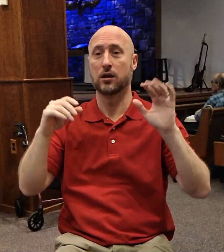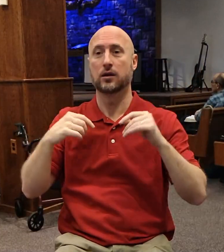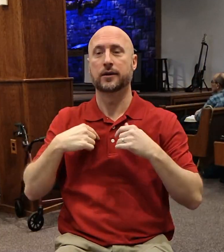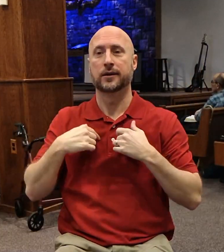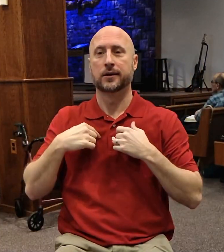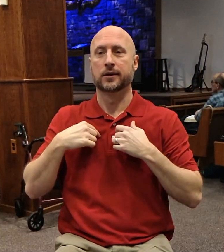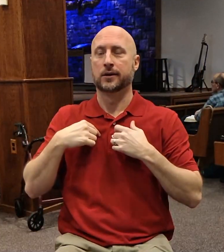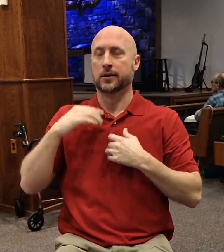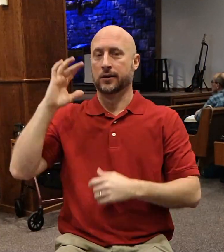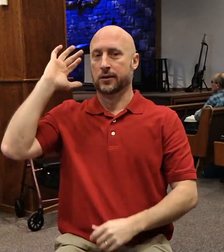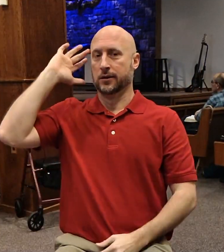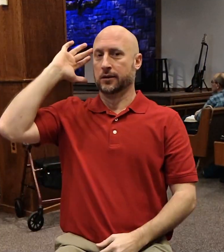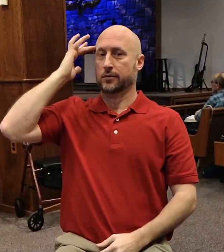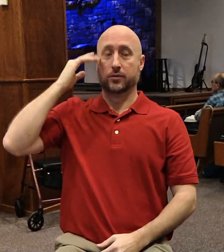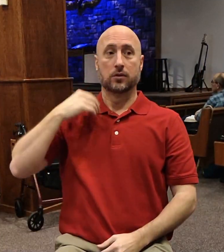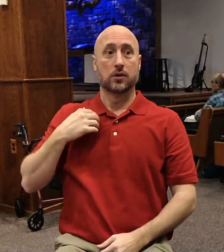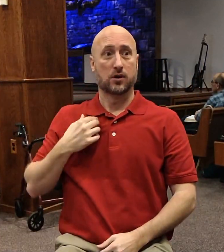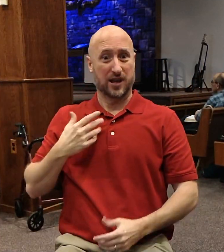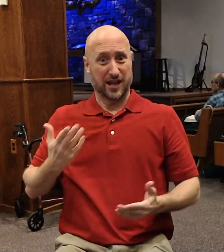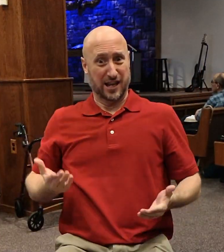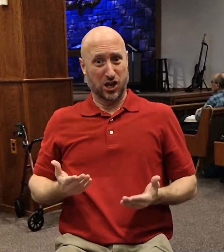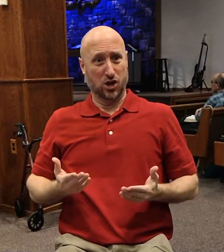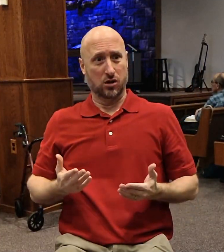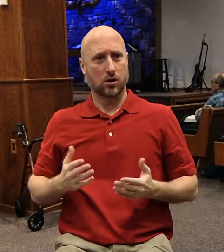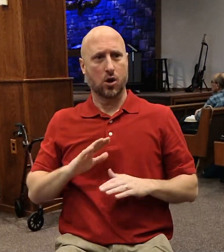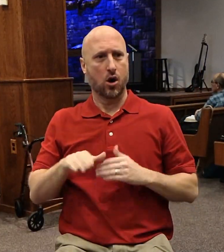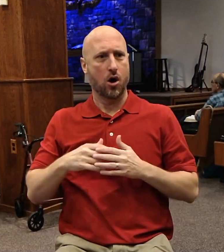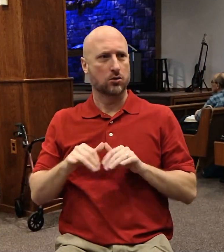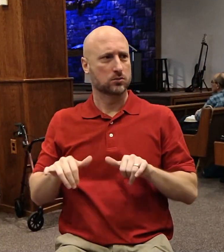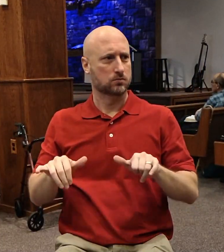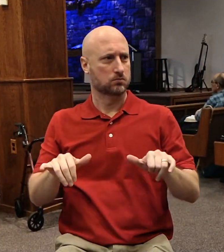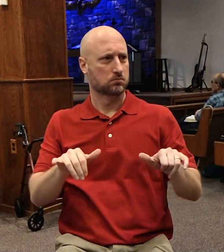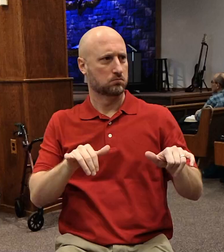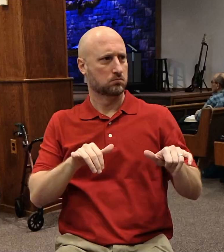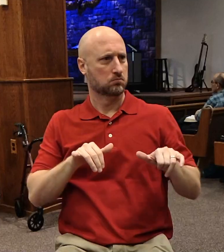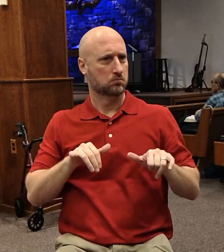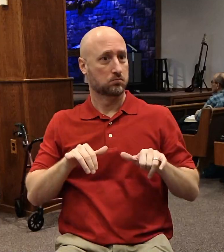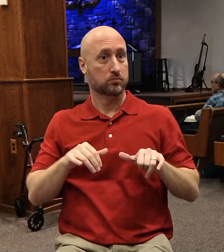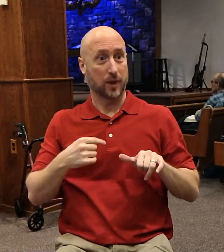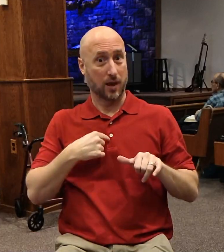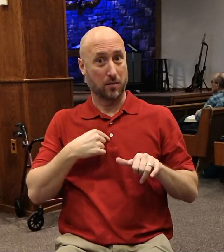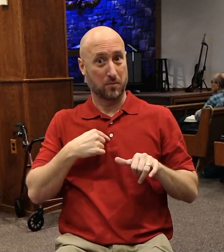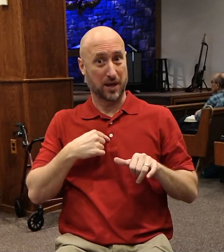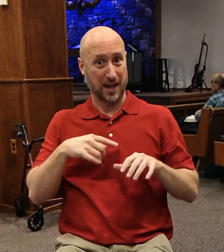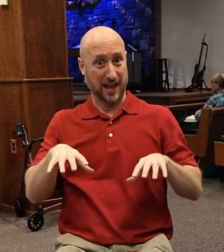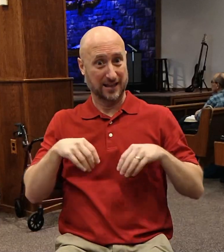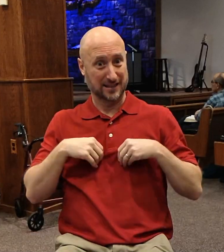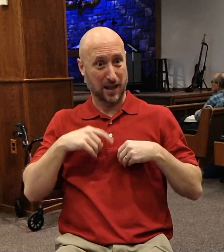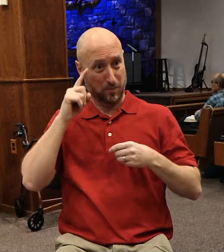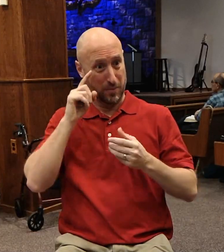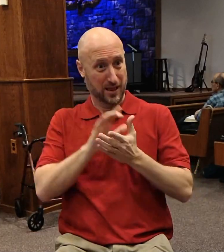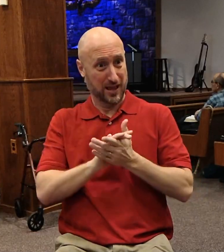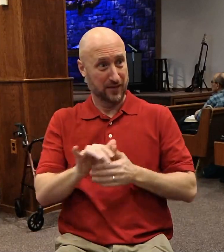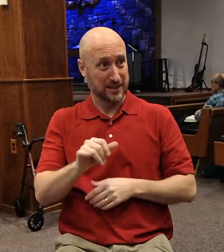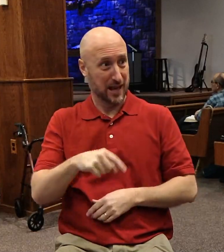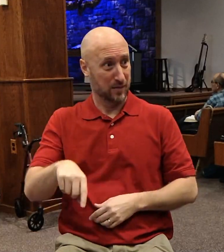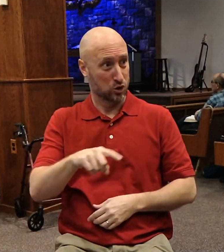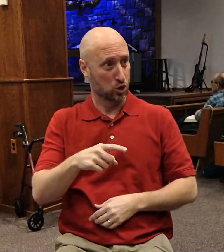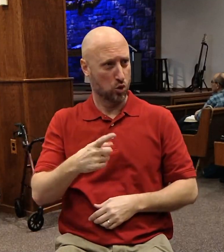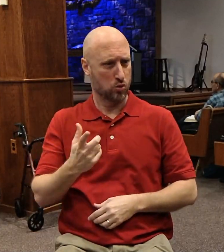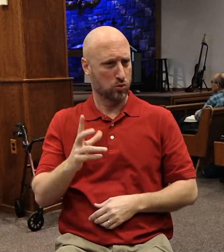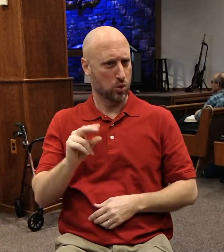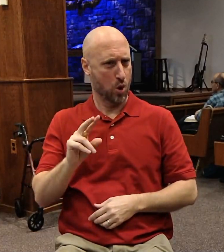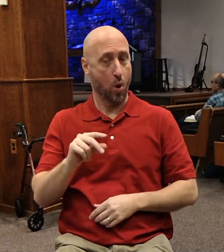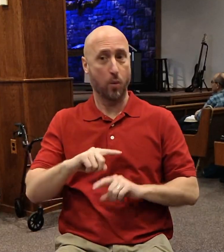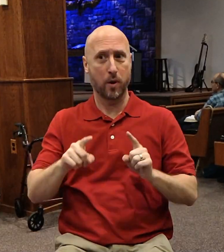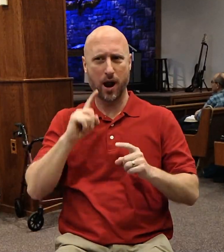everybody's on the same page. And he said, I don't believe what you believe, but I just can't believe that you all believe the same